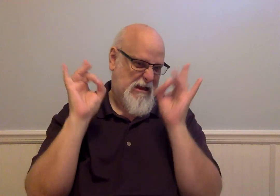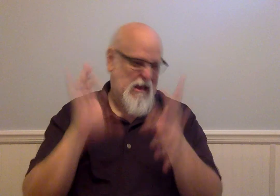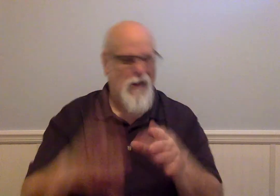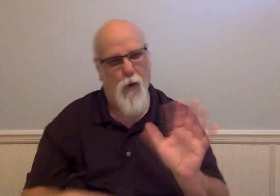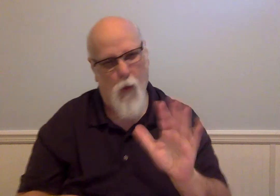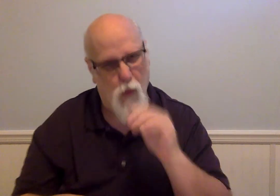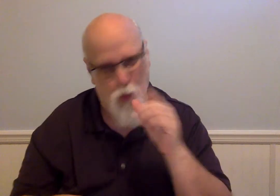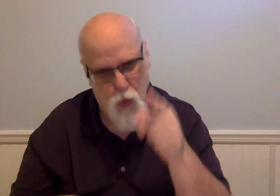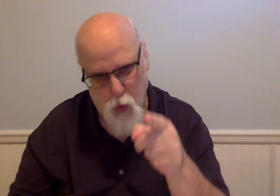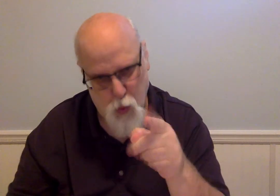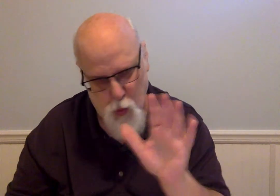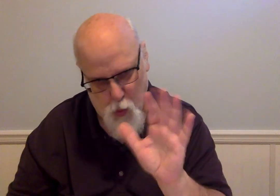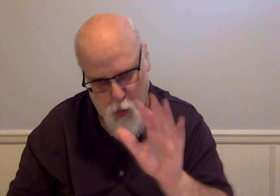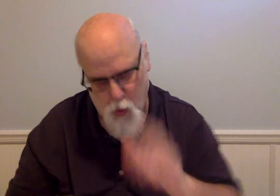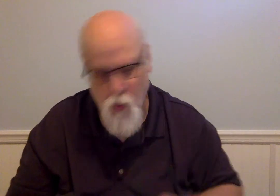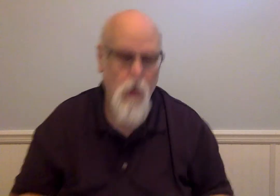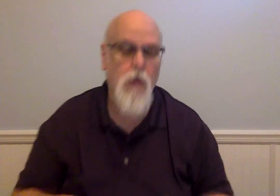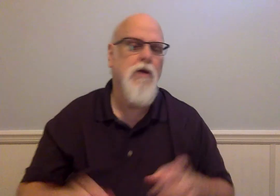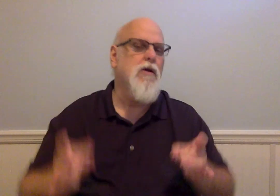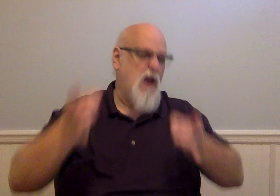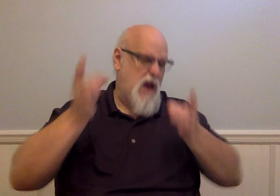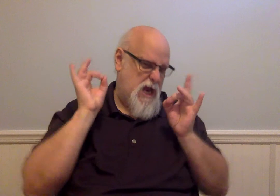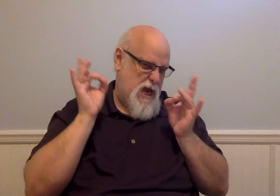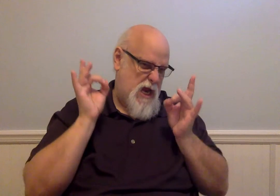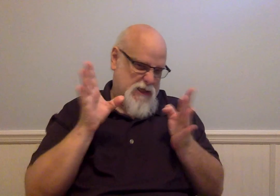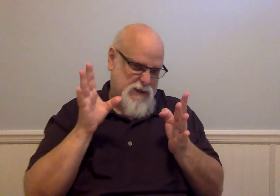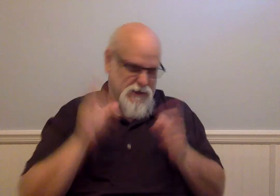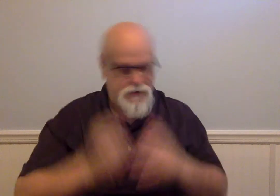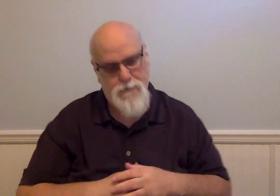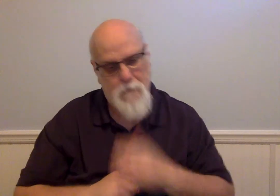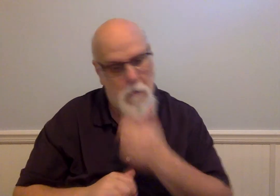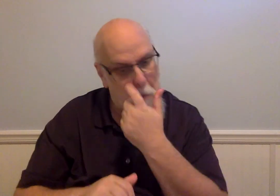hate it. And I don't hate you guys. Hate.